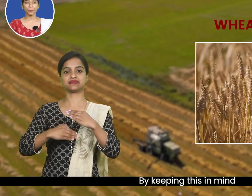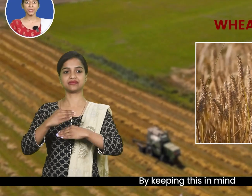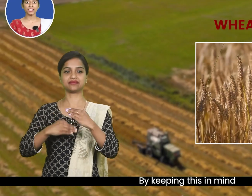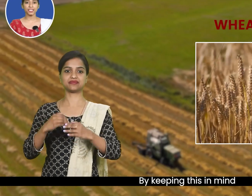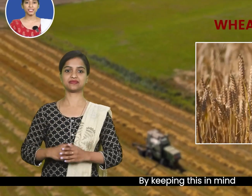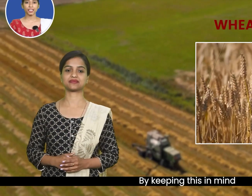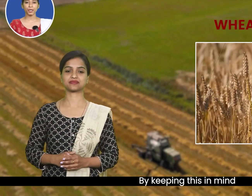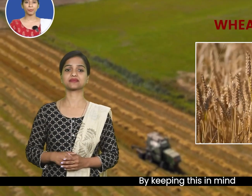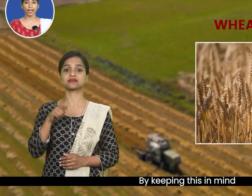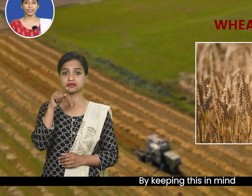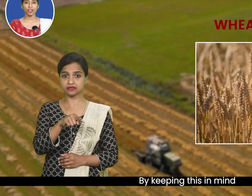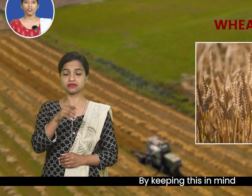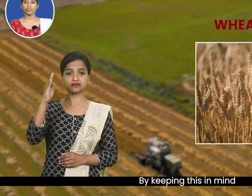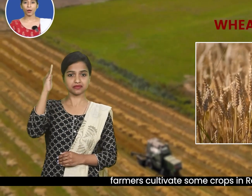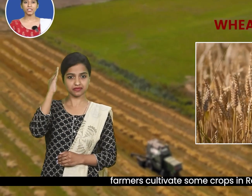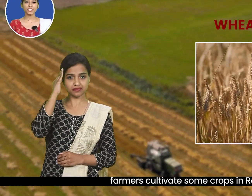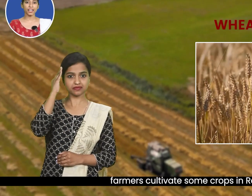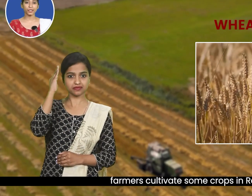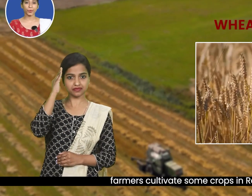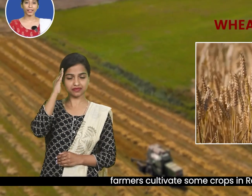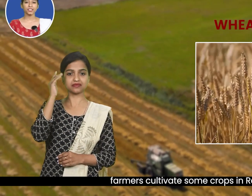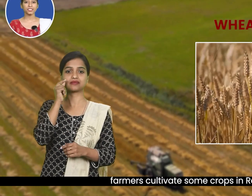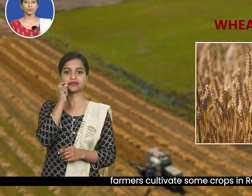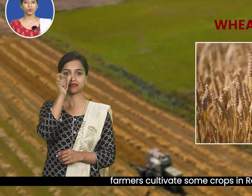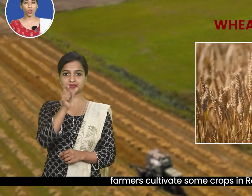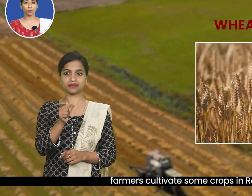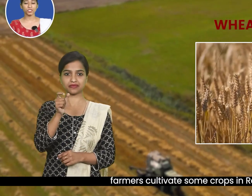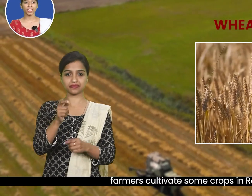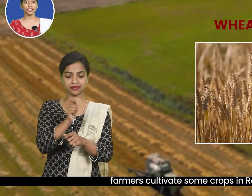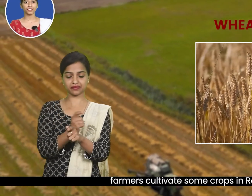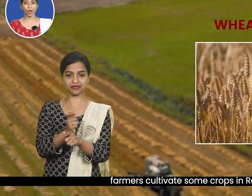By keeping this in mind, farmers cultivate